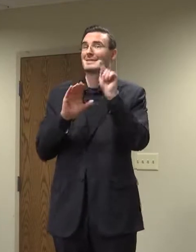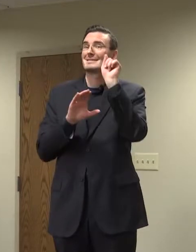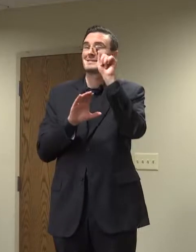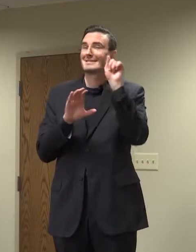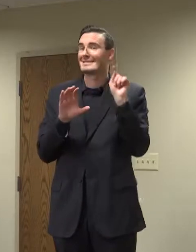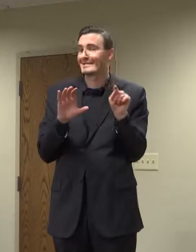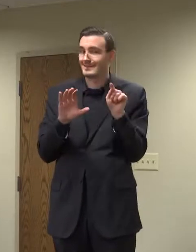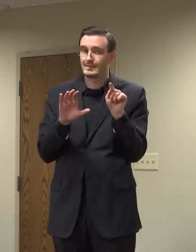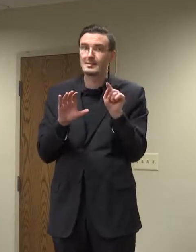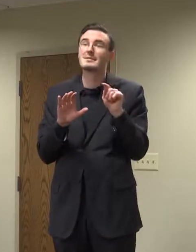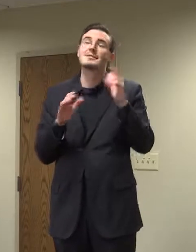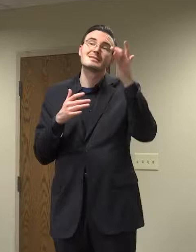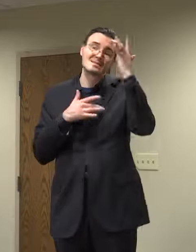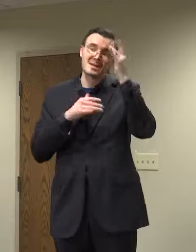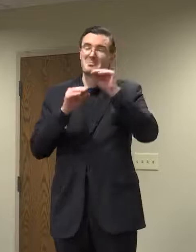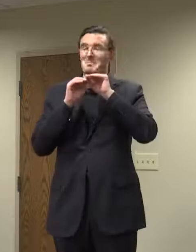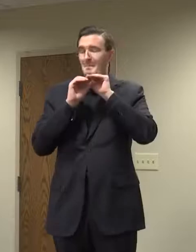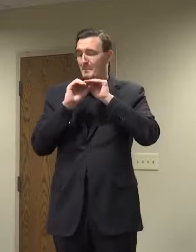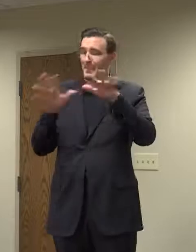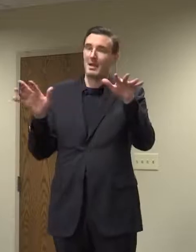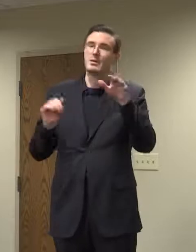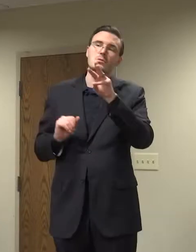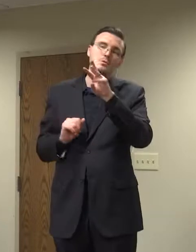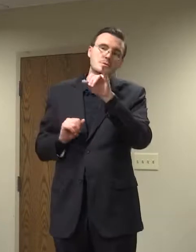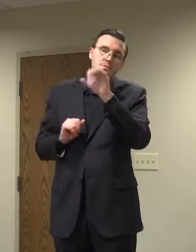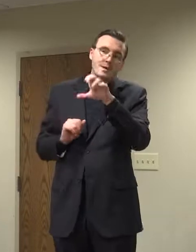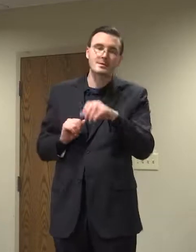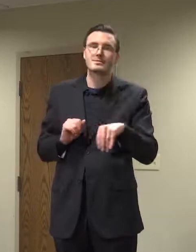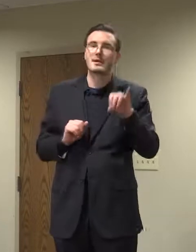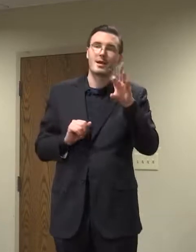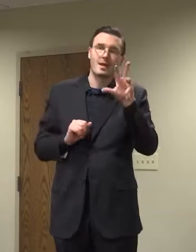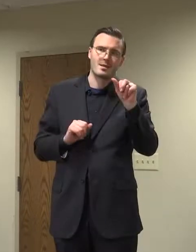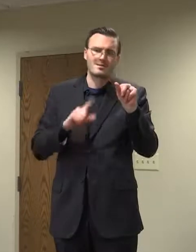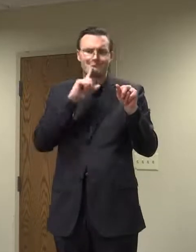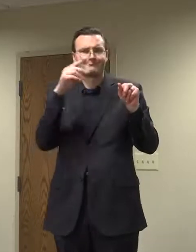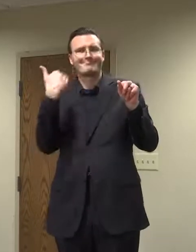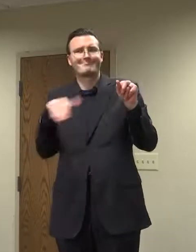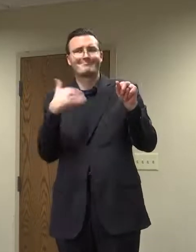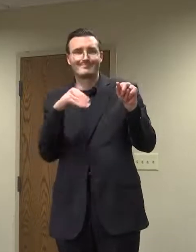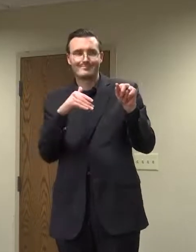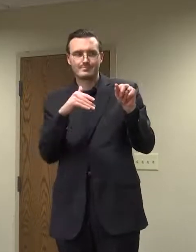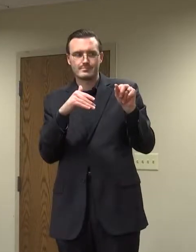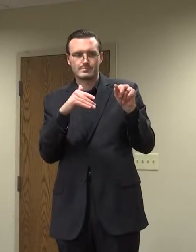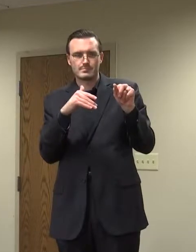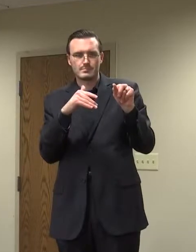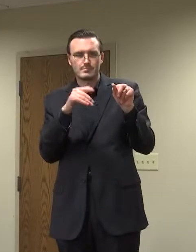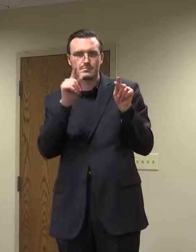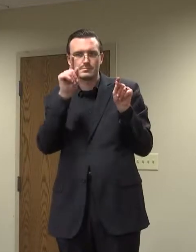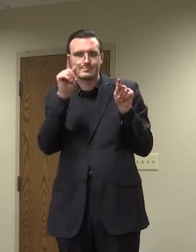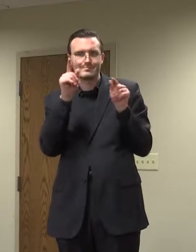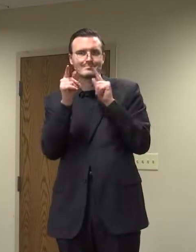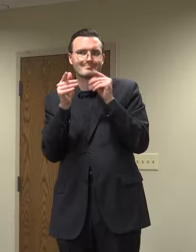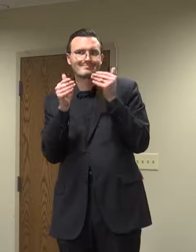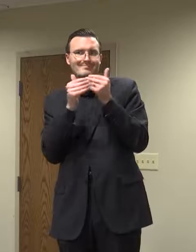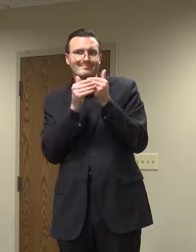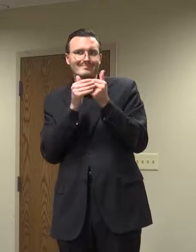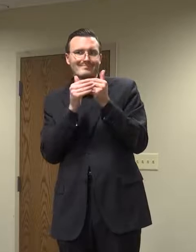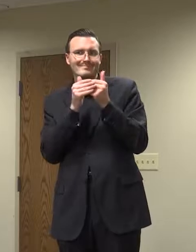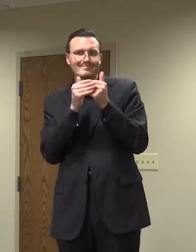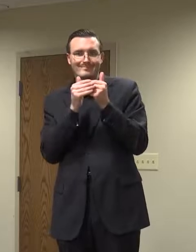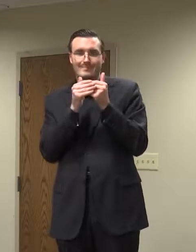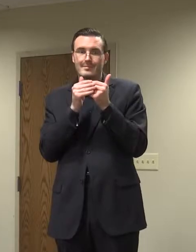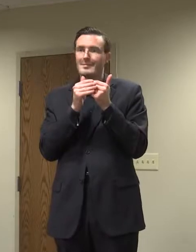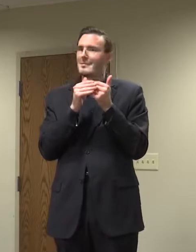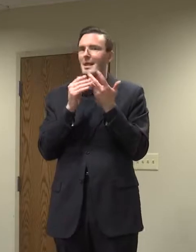been very high, Wisconsin and Iowa. So when you look at our region in that contiguous area, people move across the